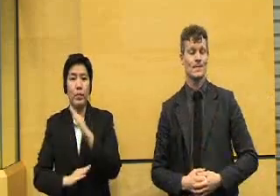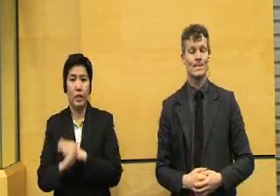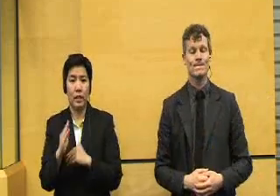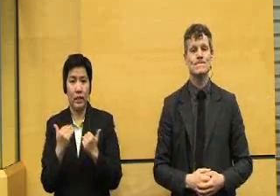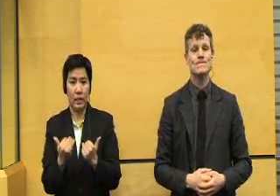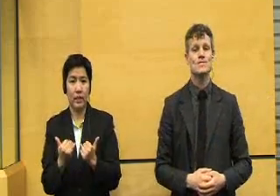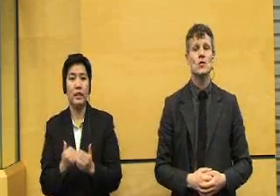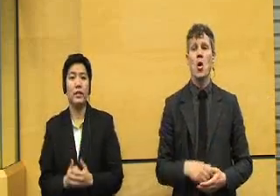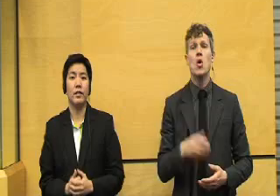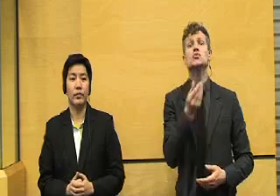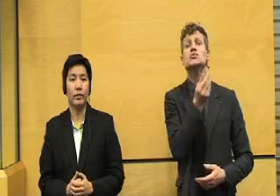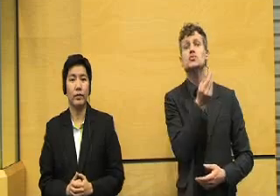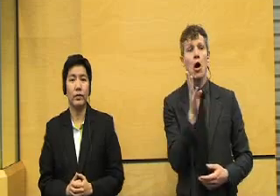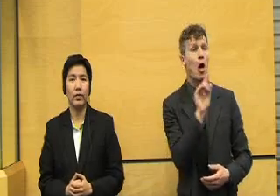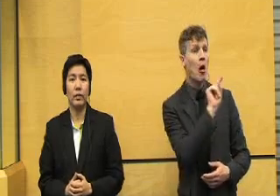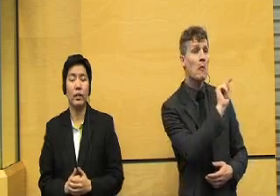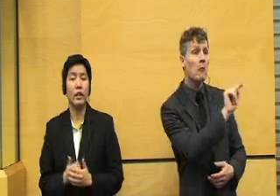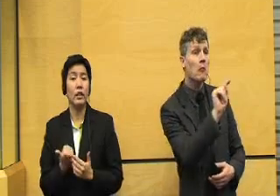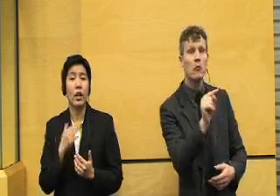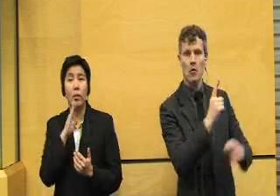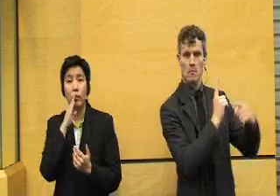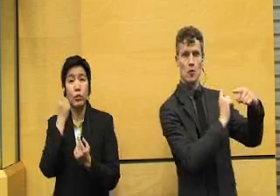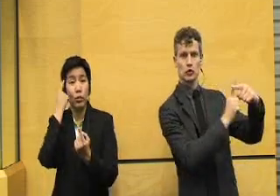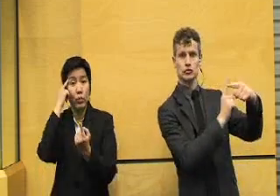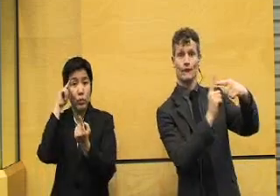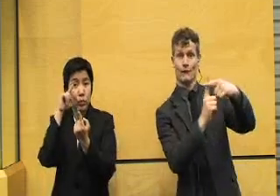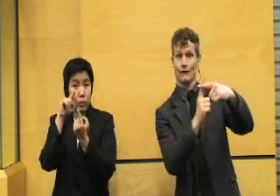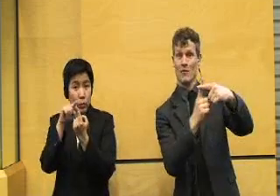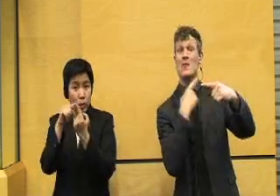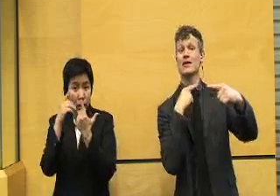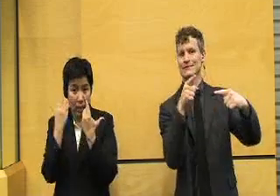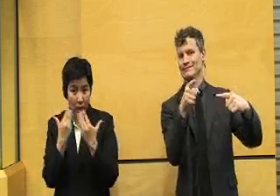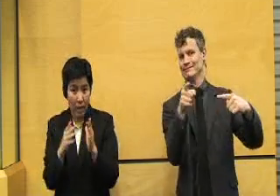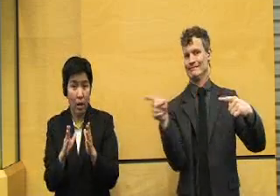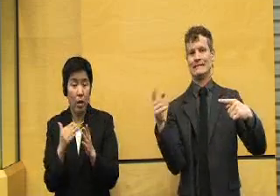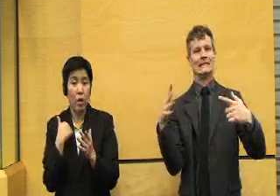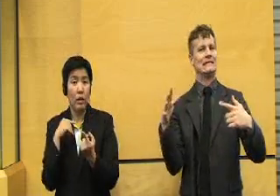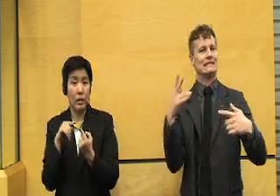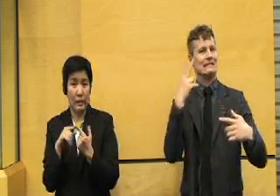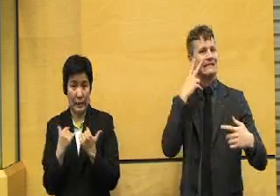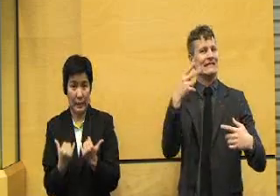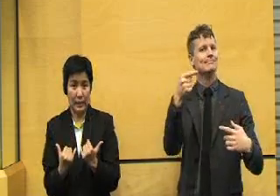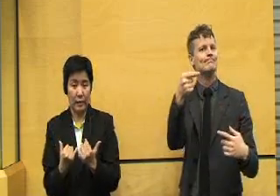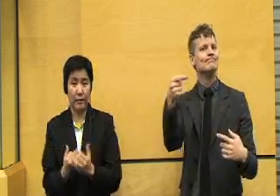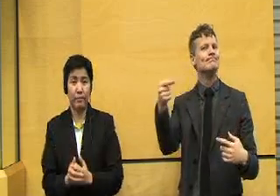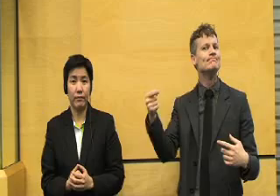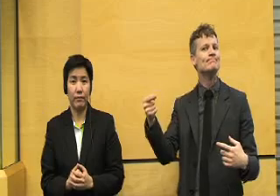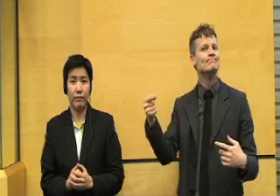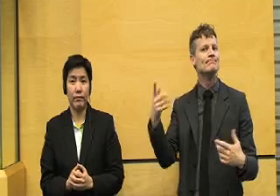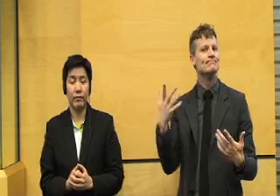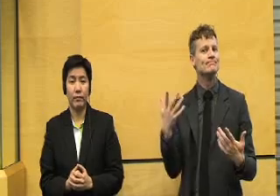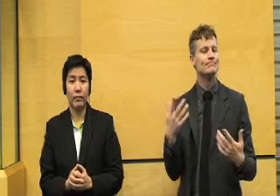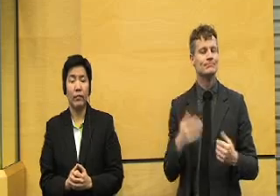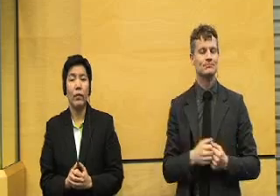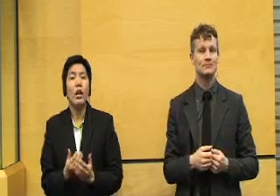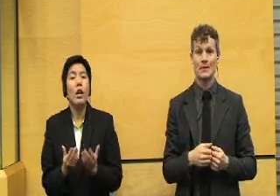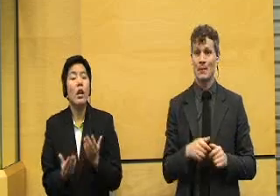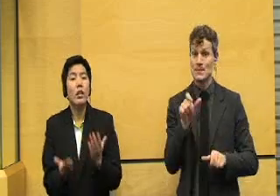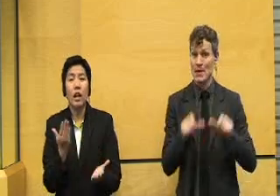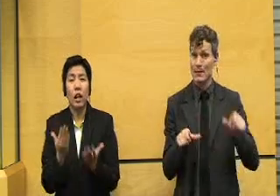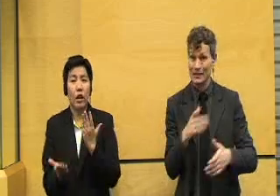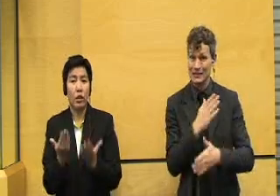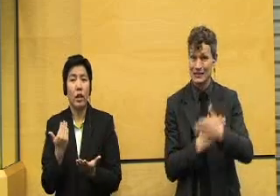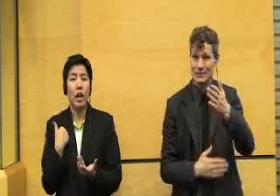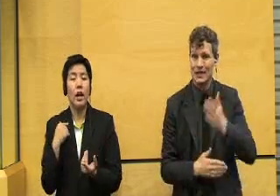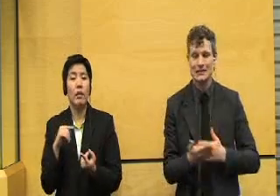success in some areas, many challenges remain in ensuring access to those rights by all persons with disabilities and a more